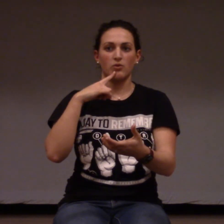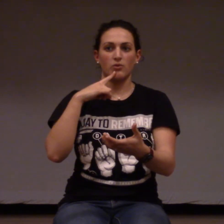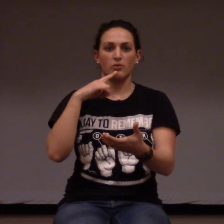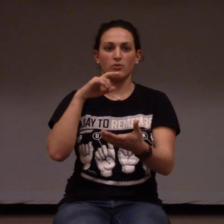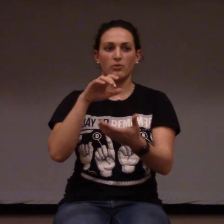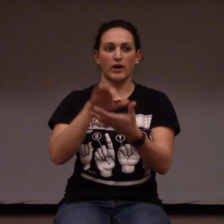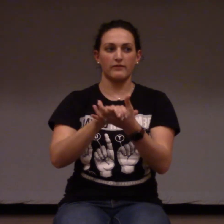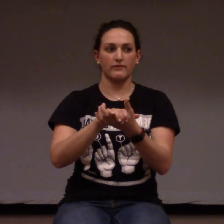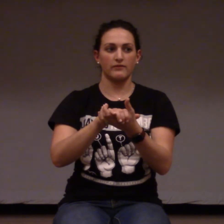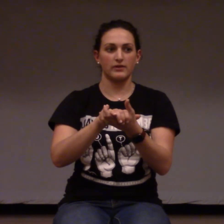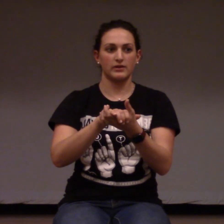wife.